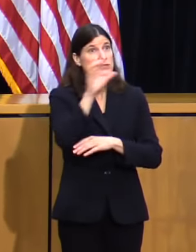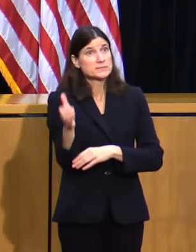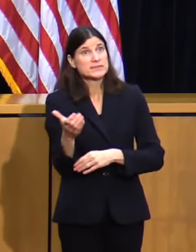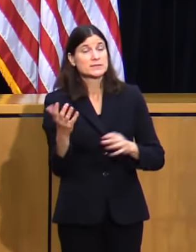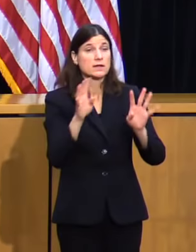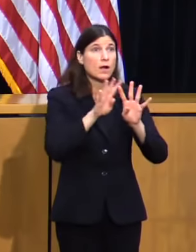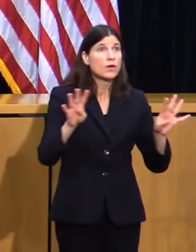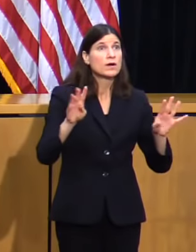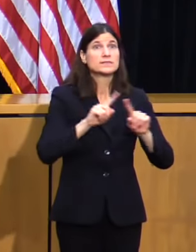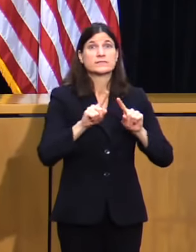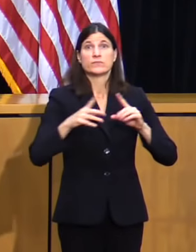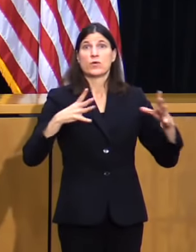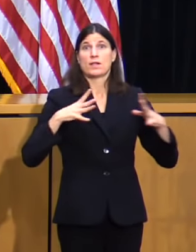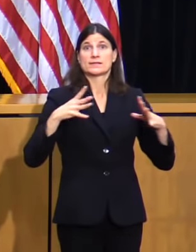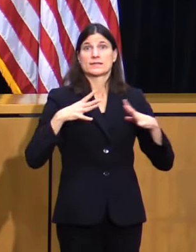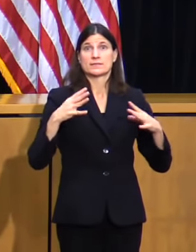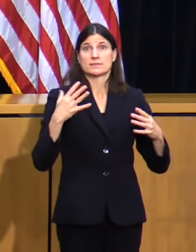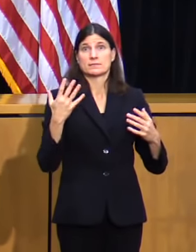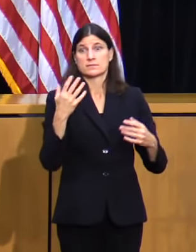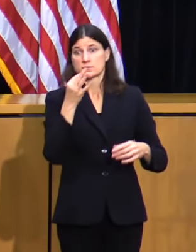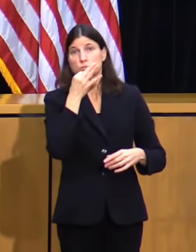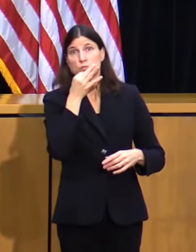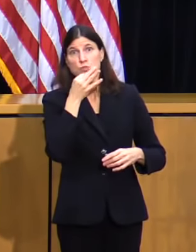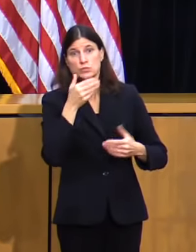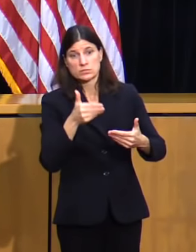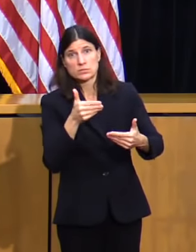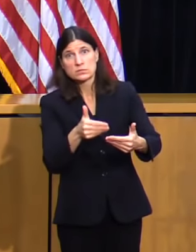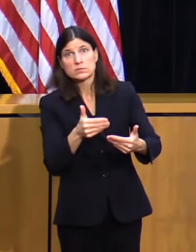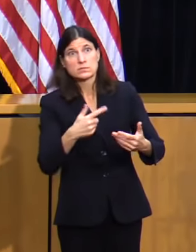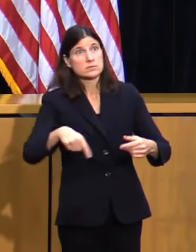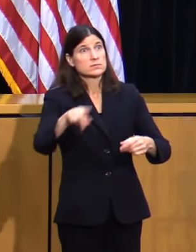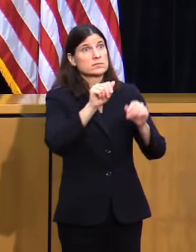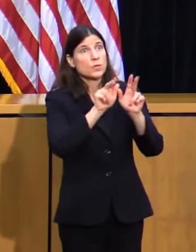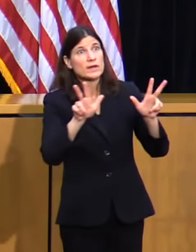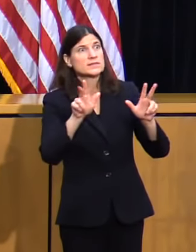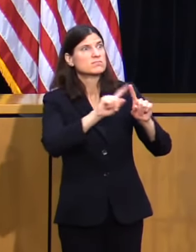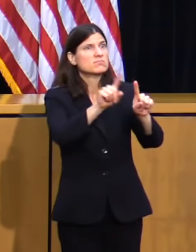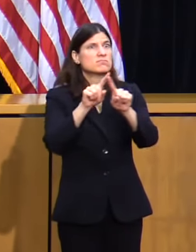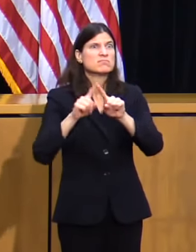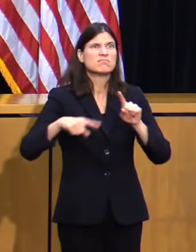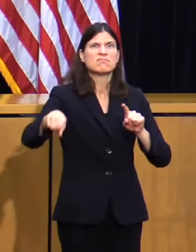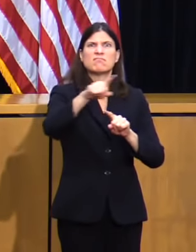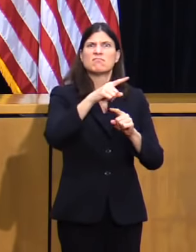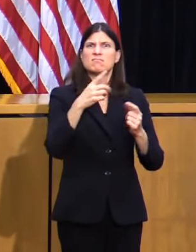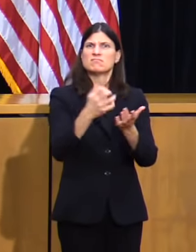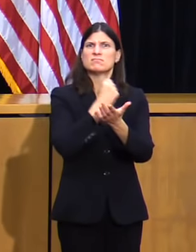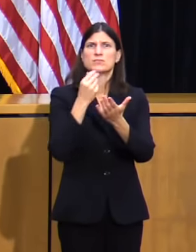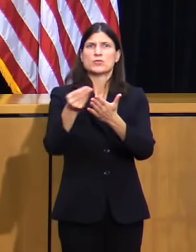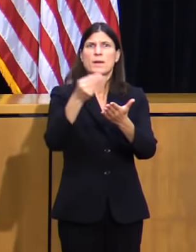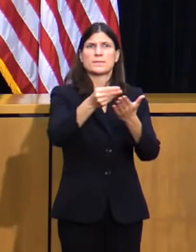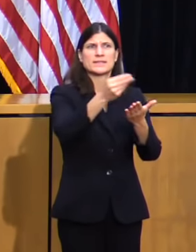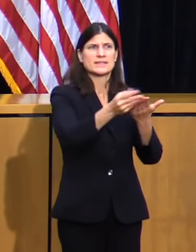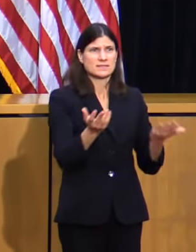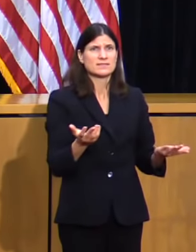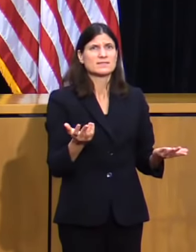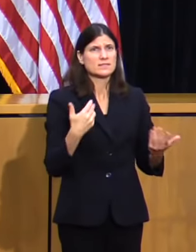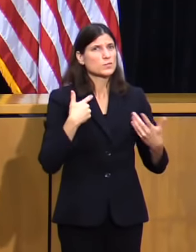where supervised, organized, inspected recreational and entertainment venues are available,